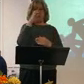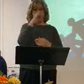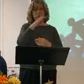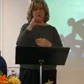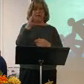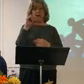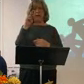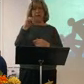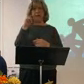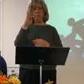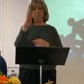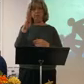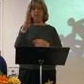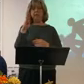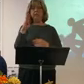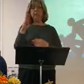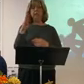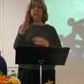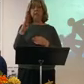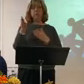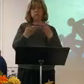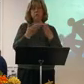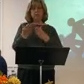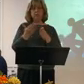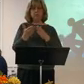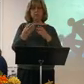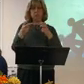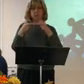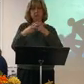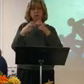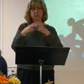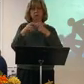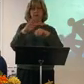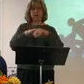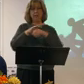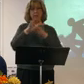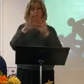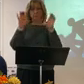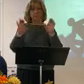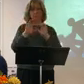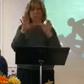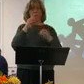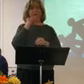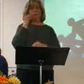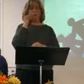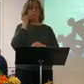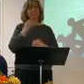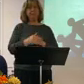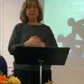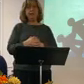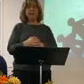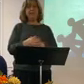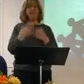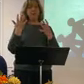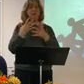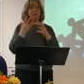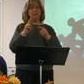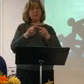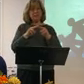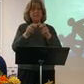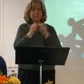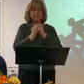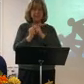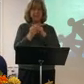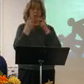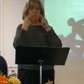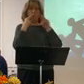Service and go on and log in at home. I hope you'll come. There's something so fun about sitting here together and